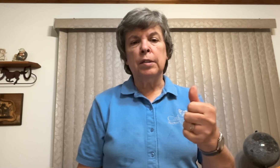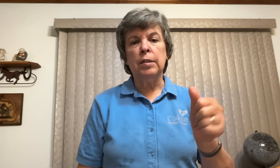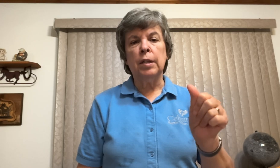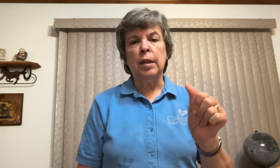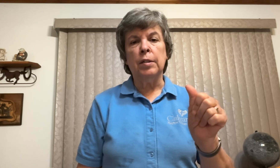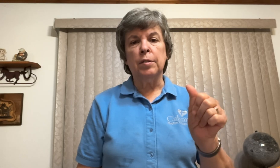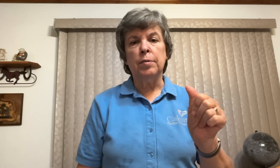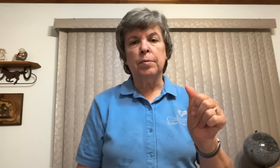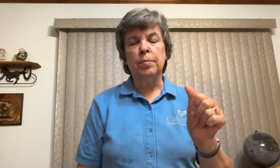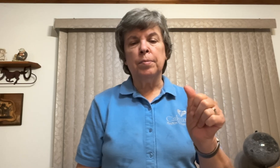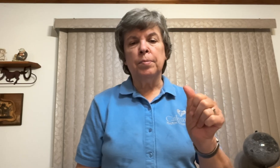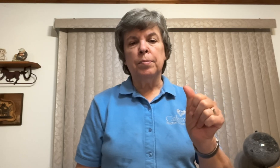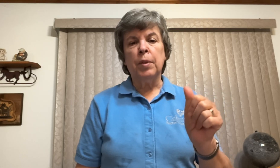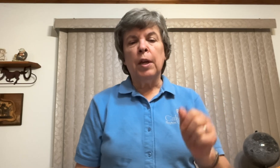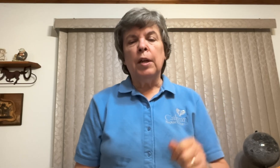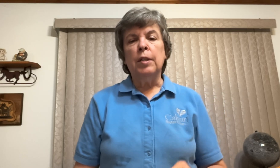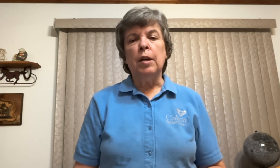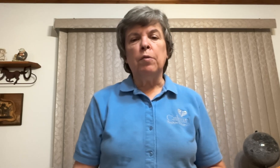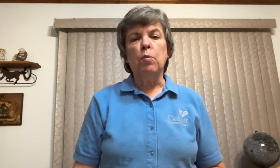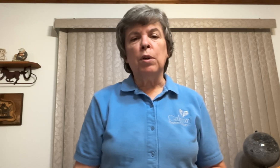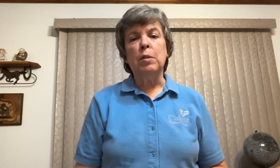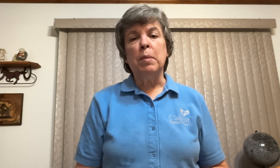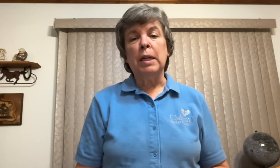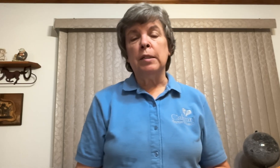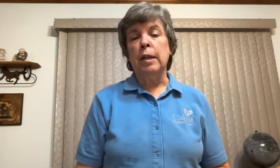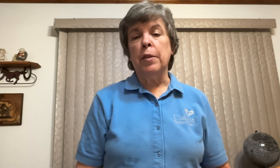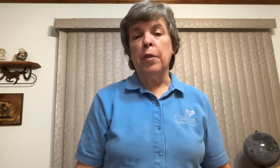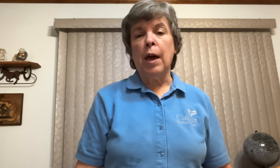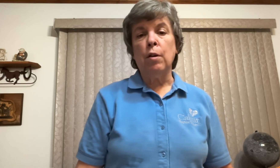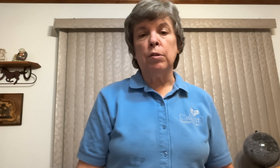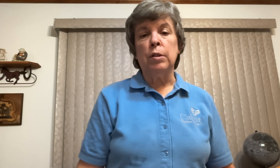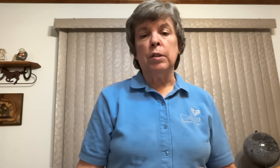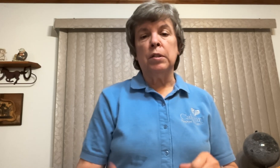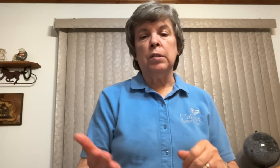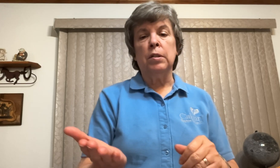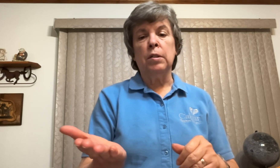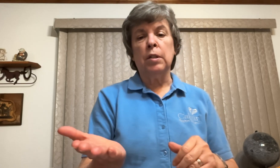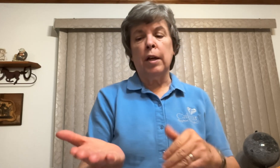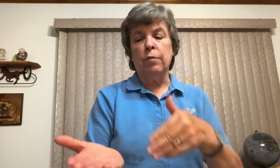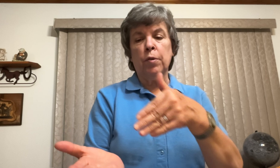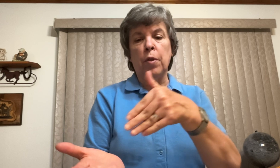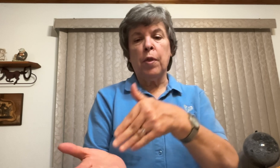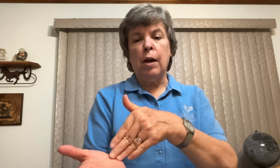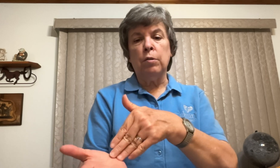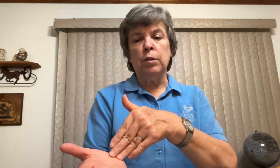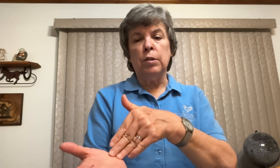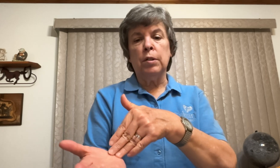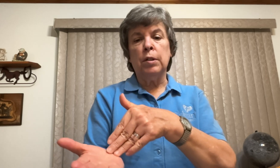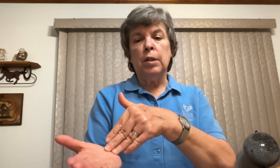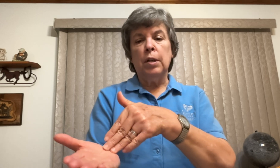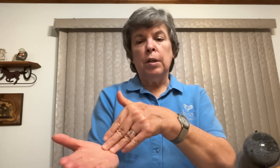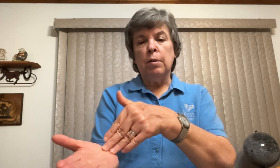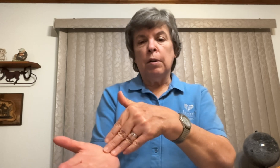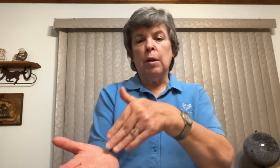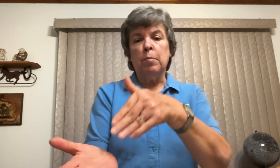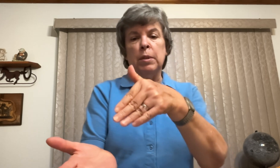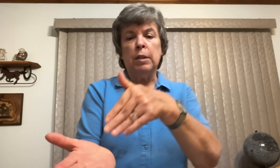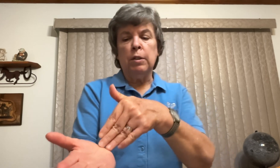10. Now, if you want to make it 10,000, this is the sign for thousand down here at